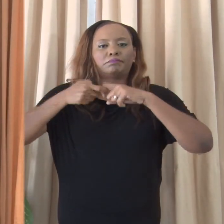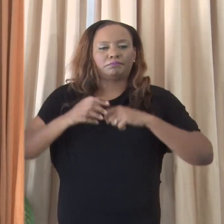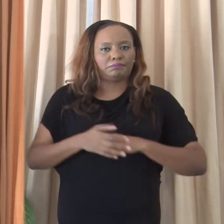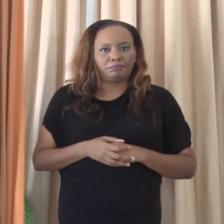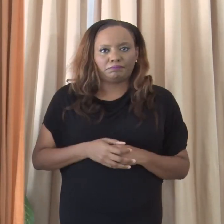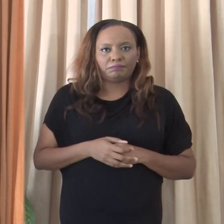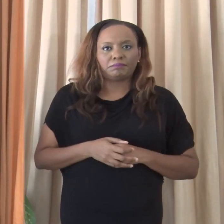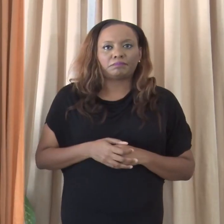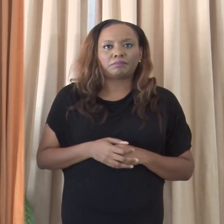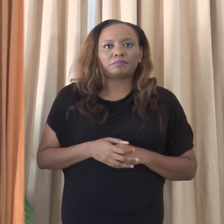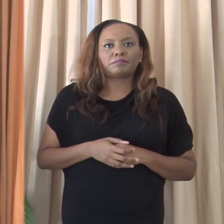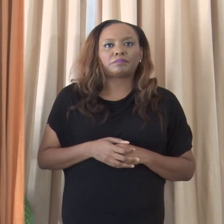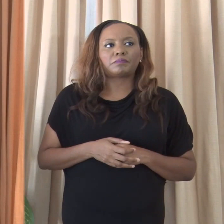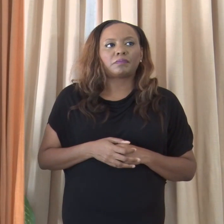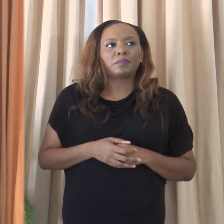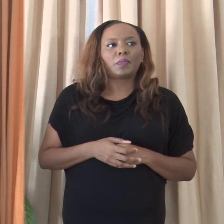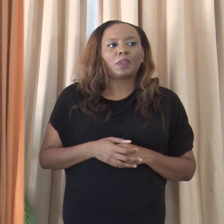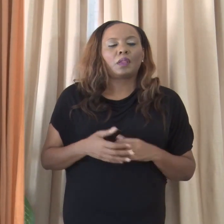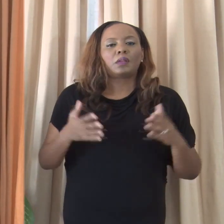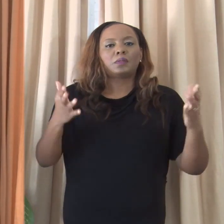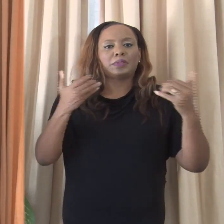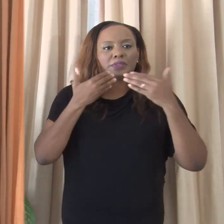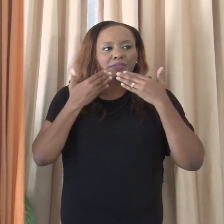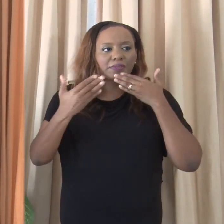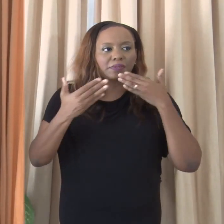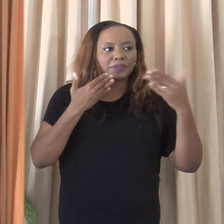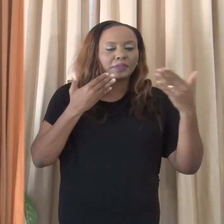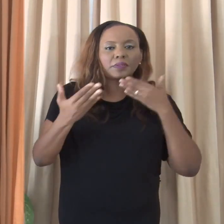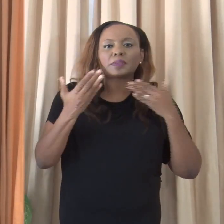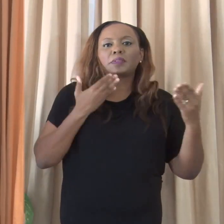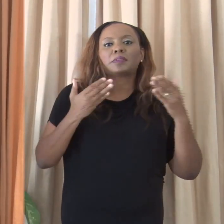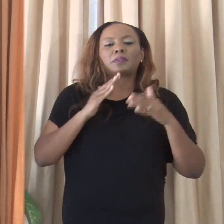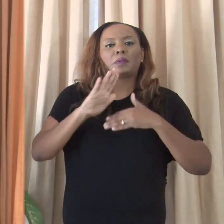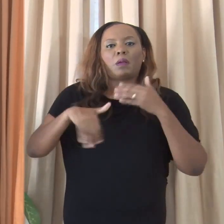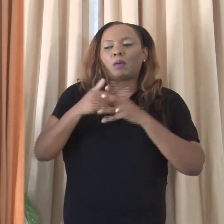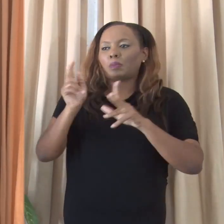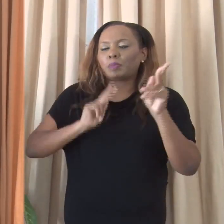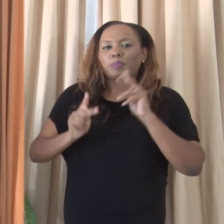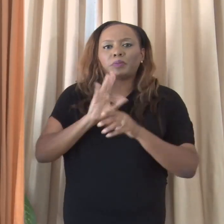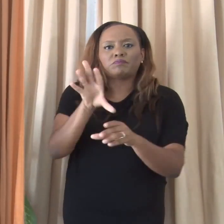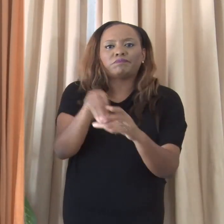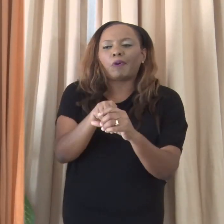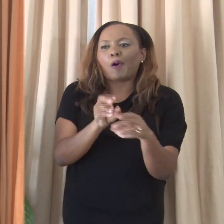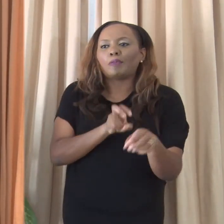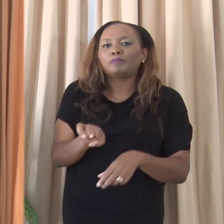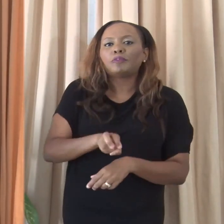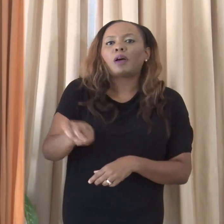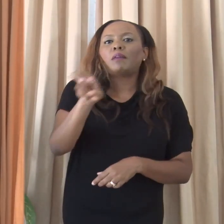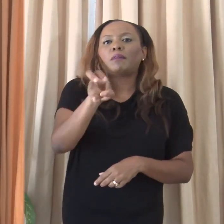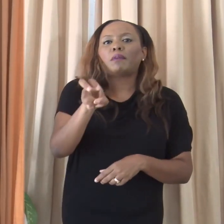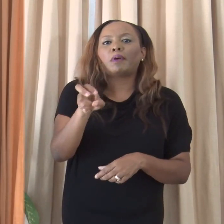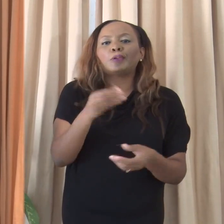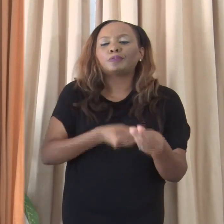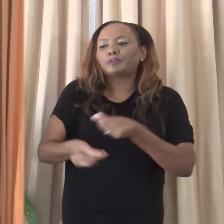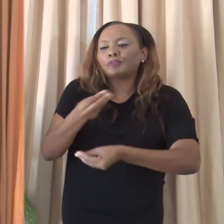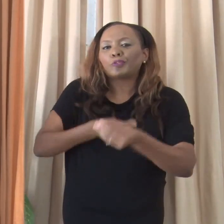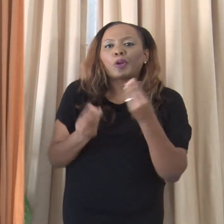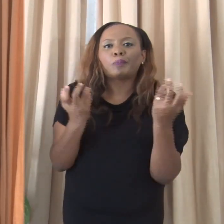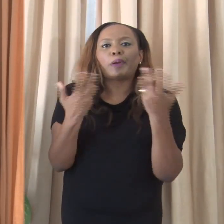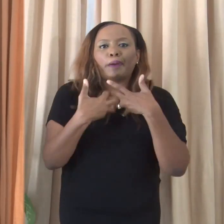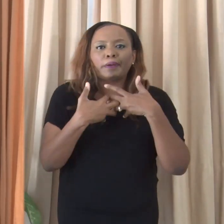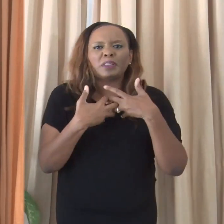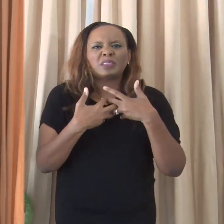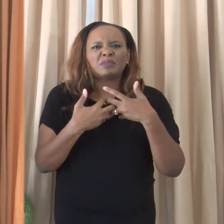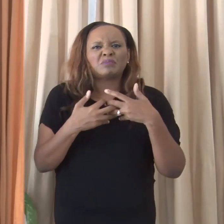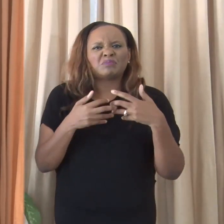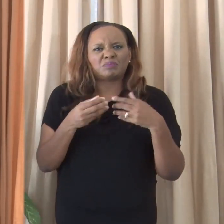take this opportunity to thank all of the travel trade partners for their cooperation, especially those legacy